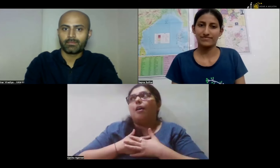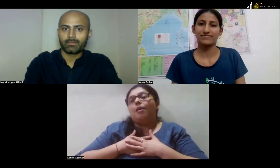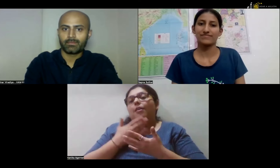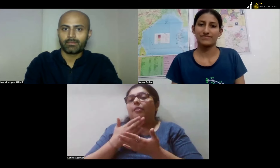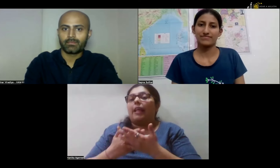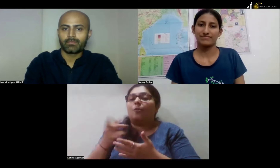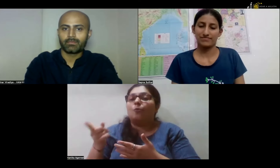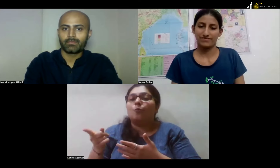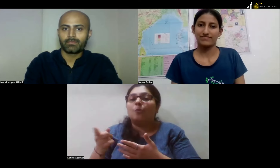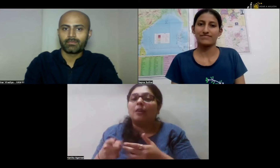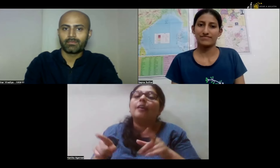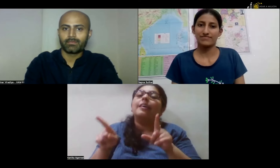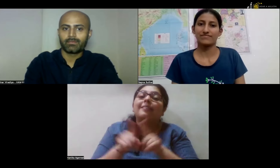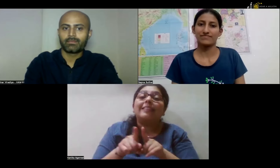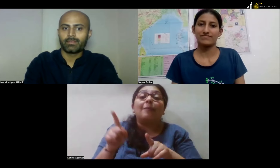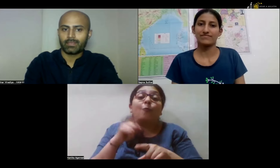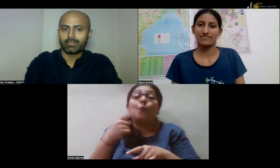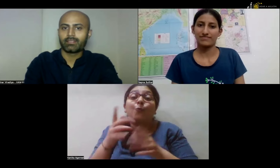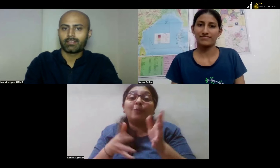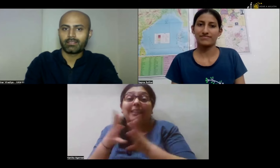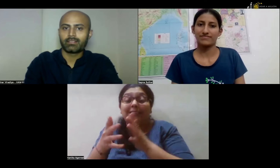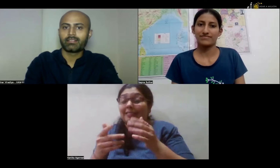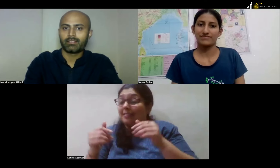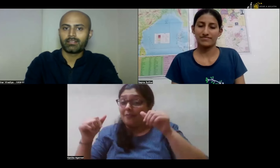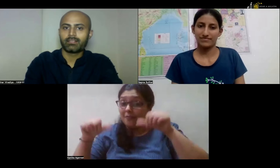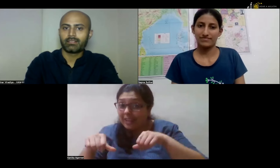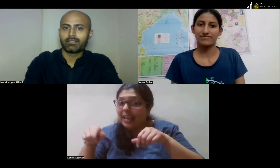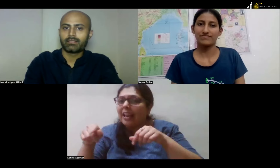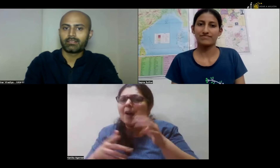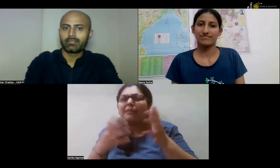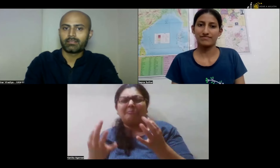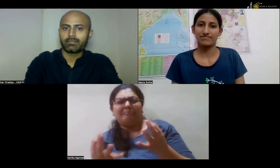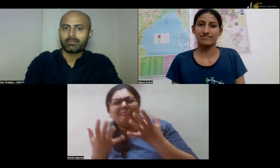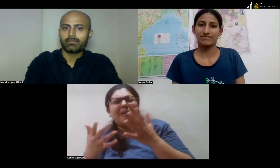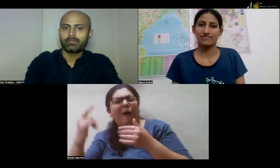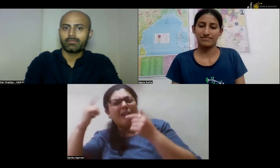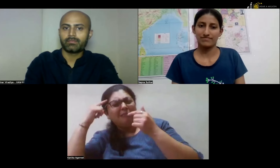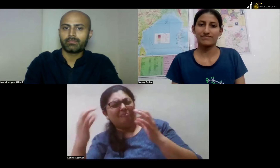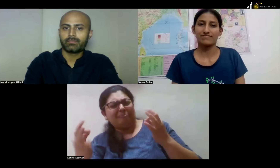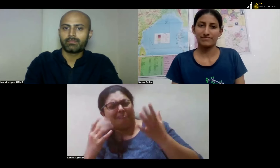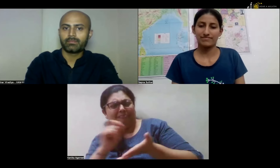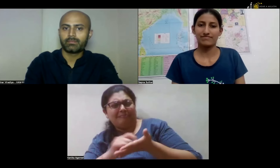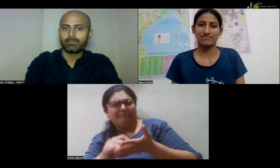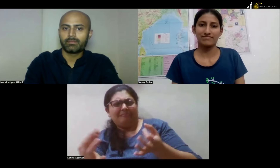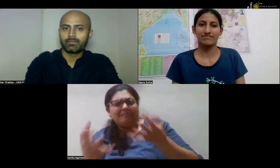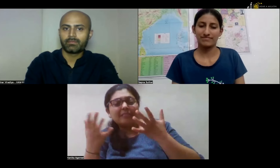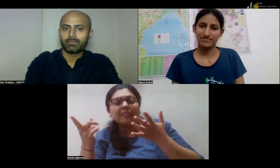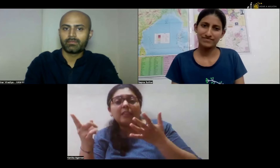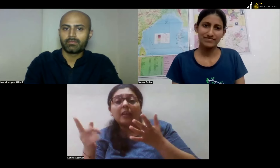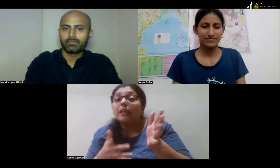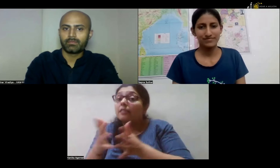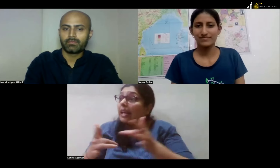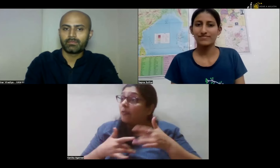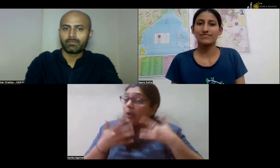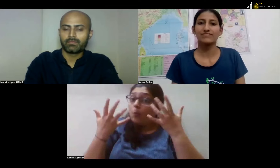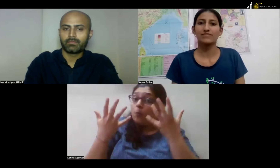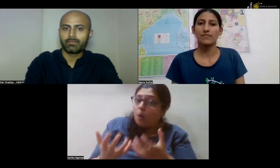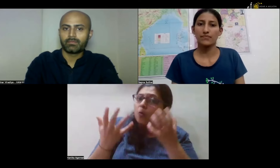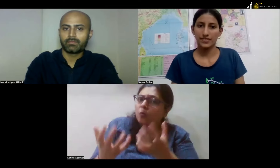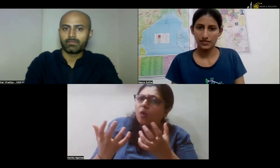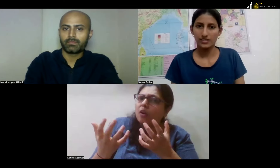me. But many also said that you won't be able to do it because my signing skills were not that great. I came into the session community very late,